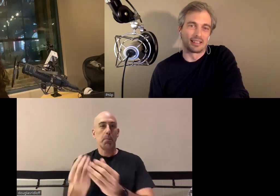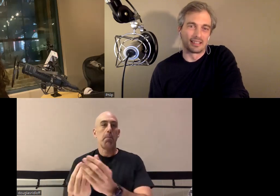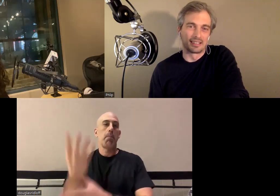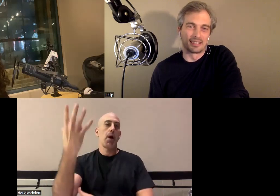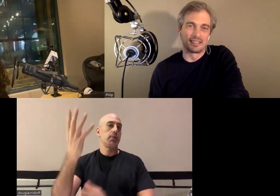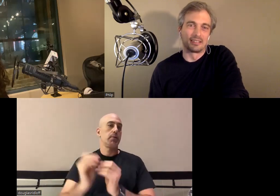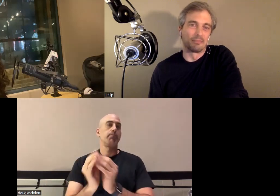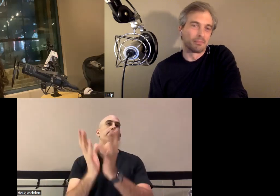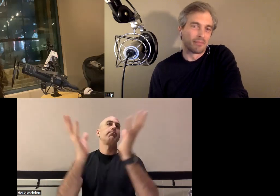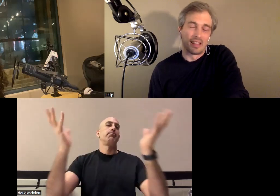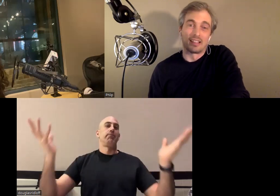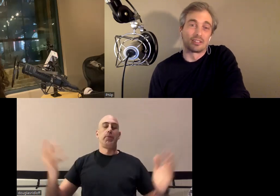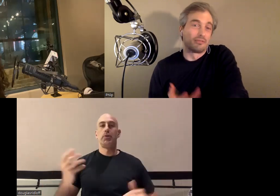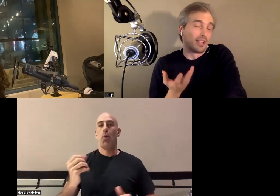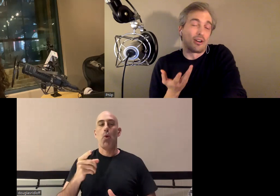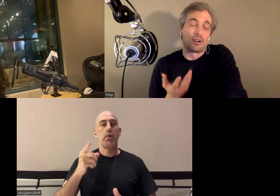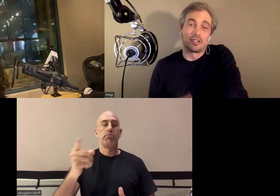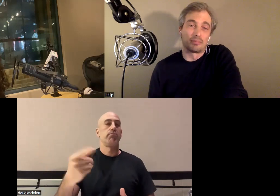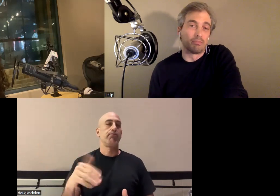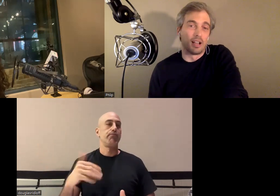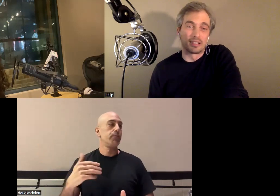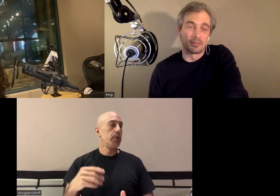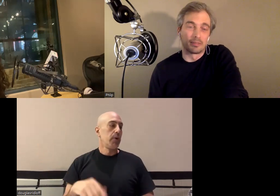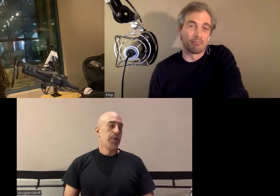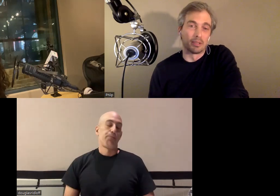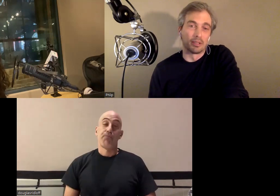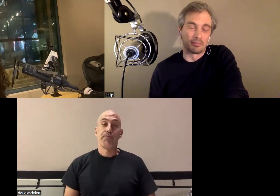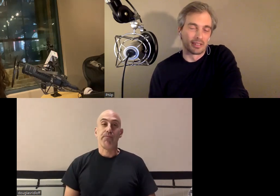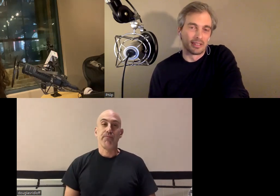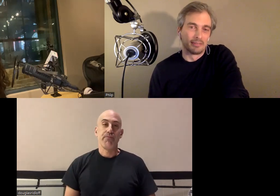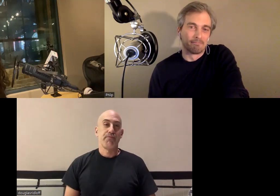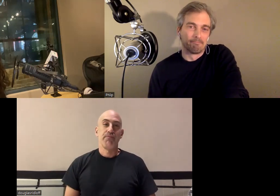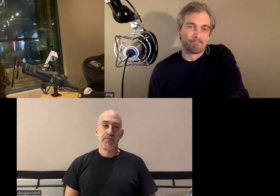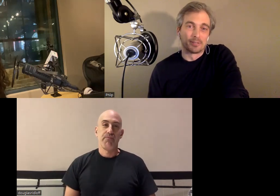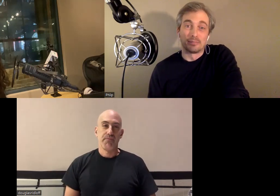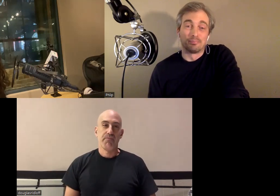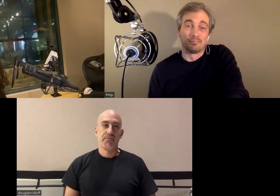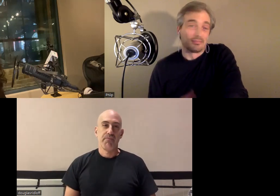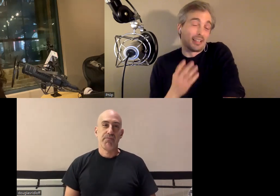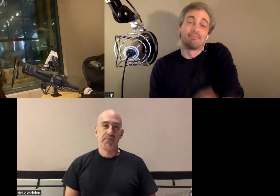world. And as a flower, I just blossomed and bloomed.